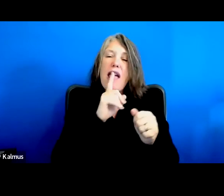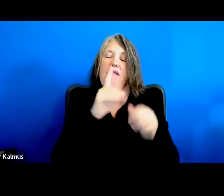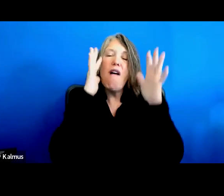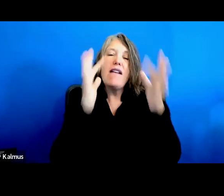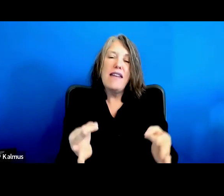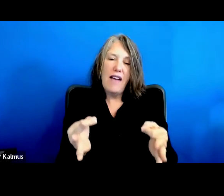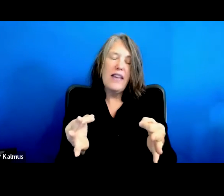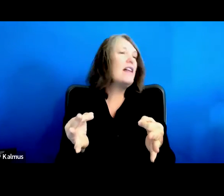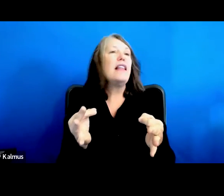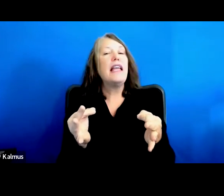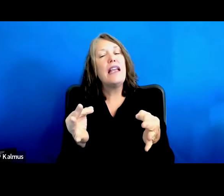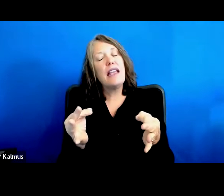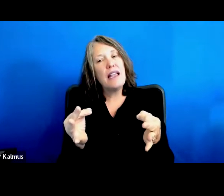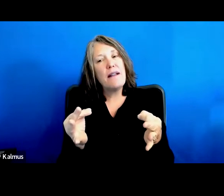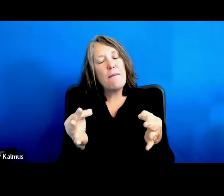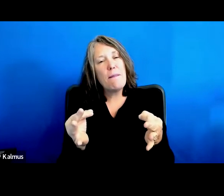definitely